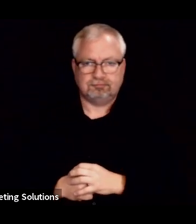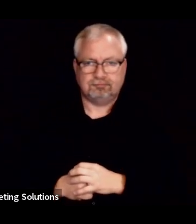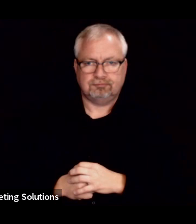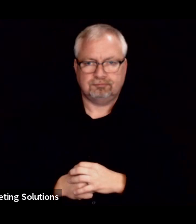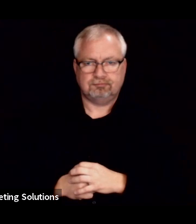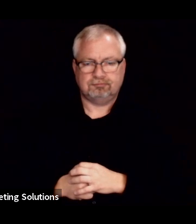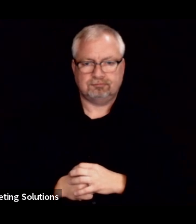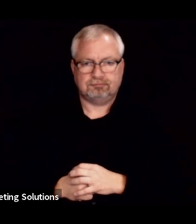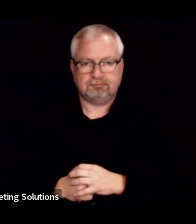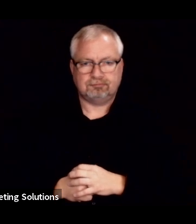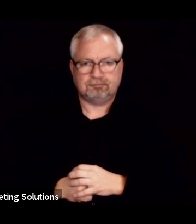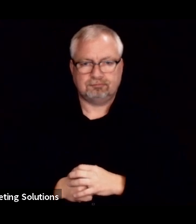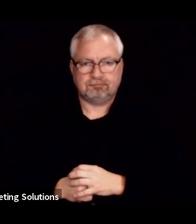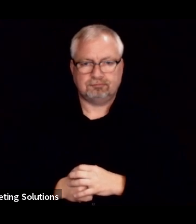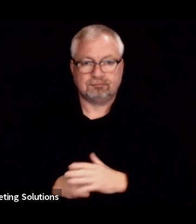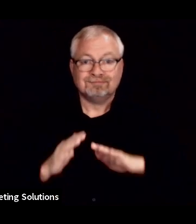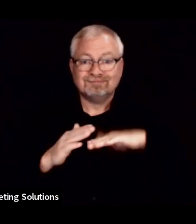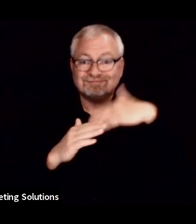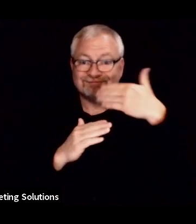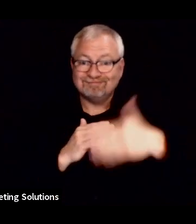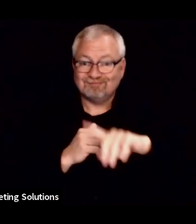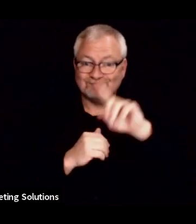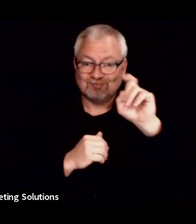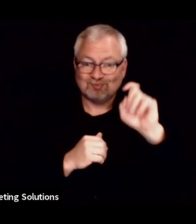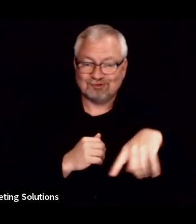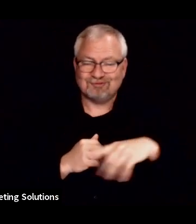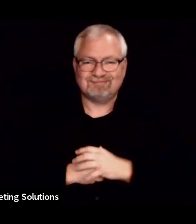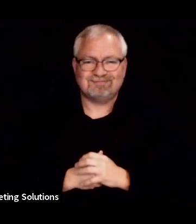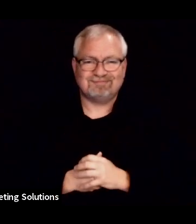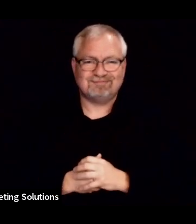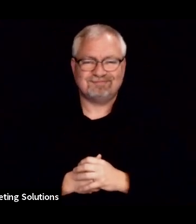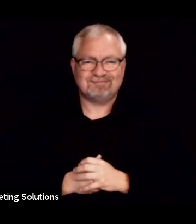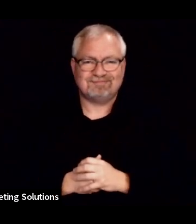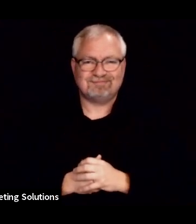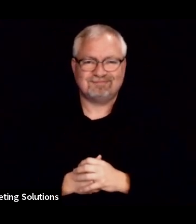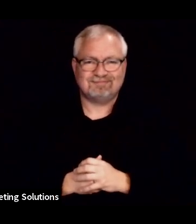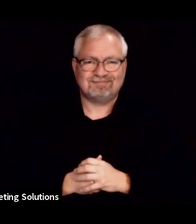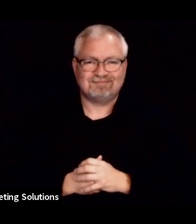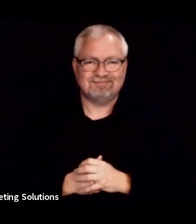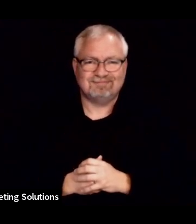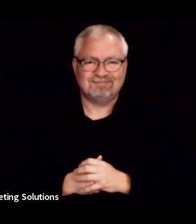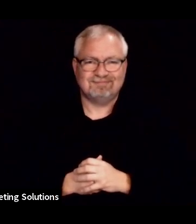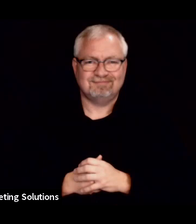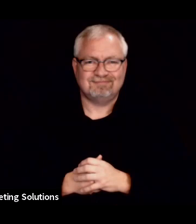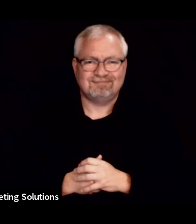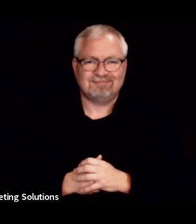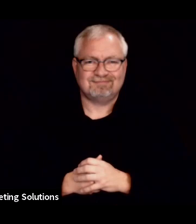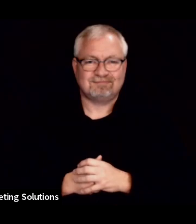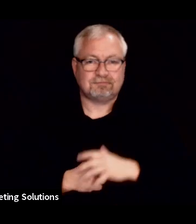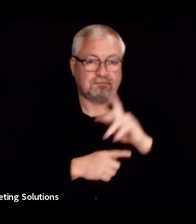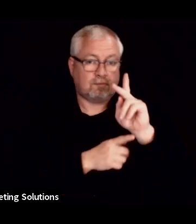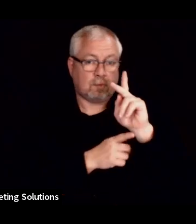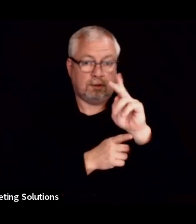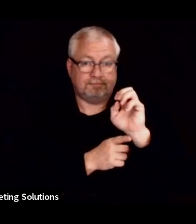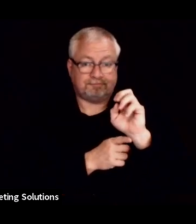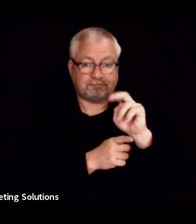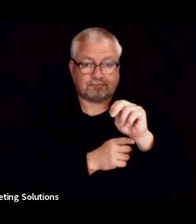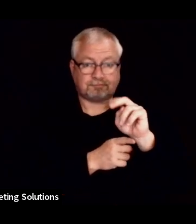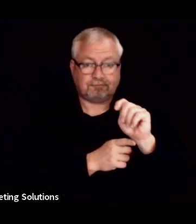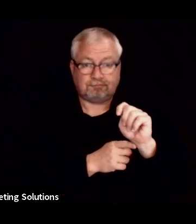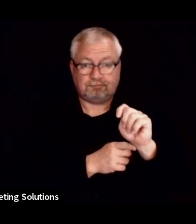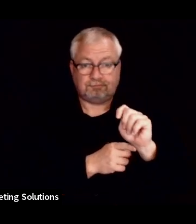For the next question, we do have Kent Erdl from Carriage Television. You are now live.